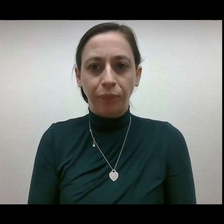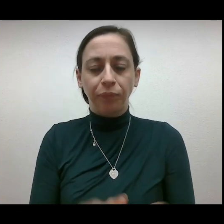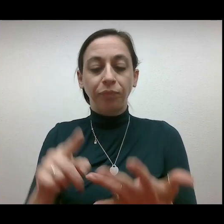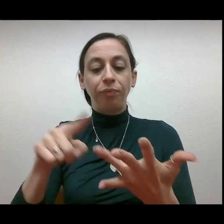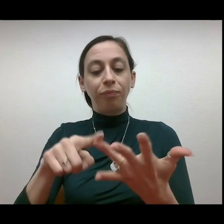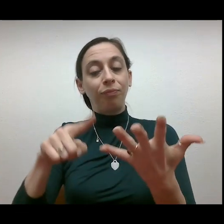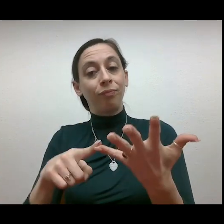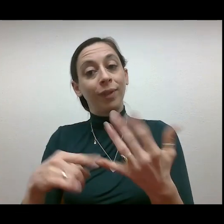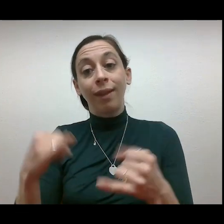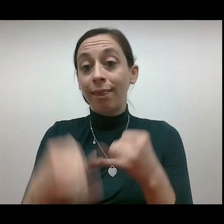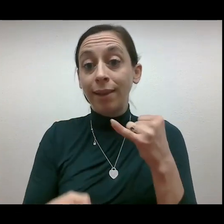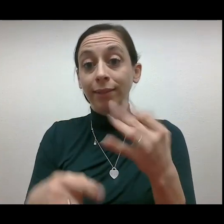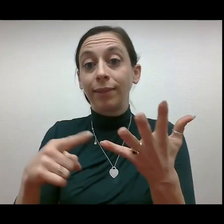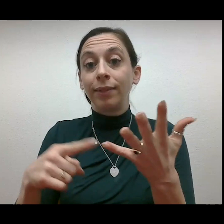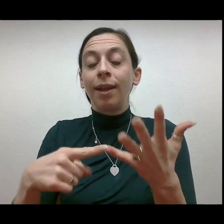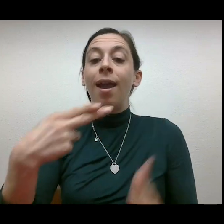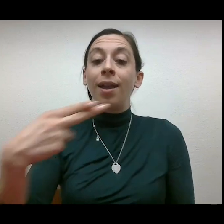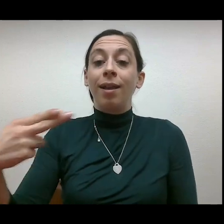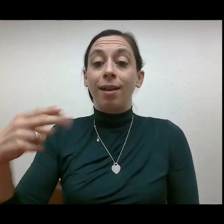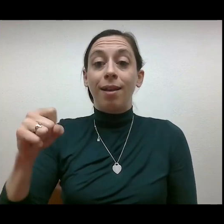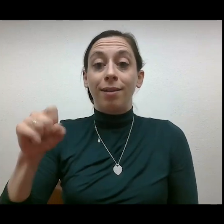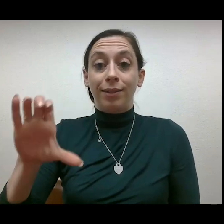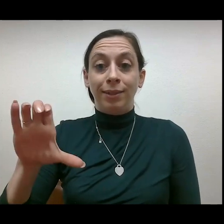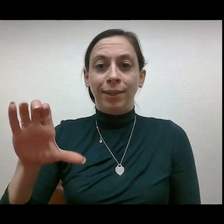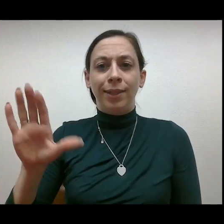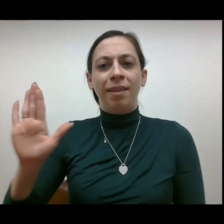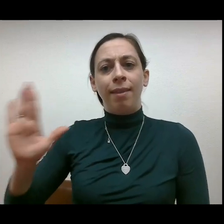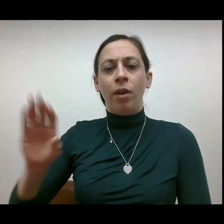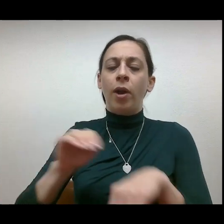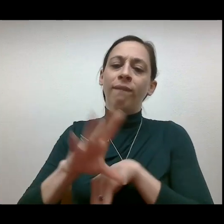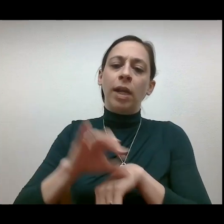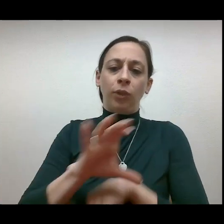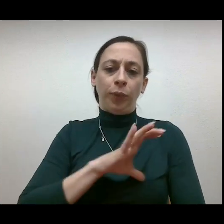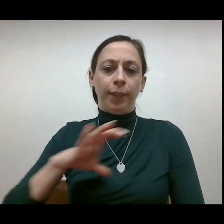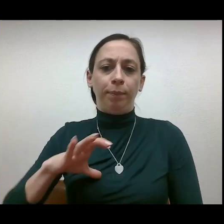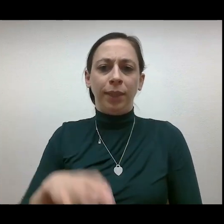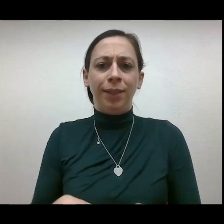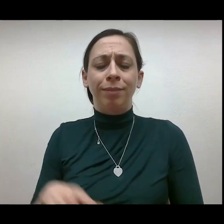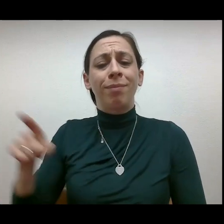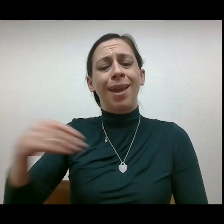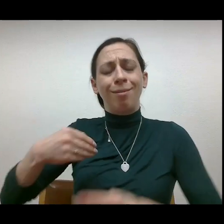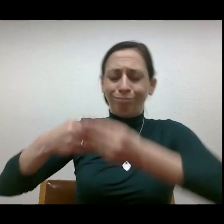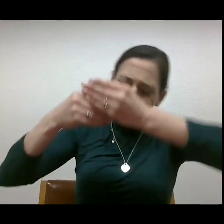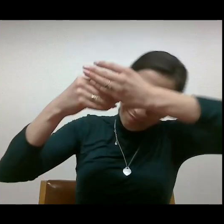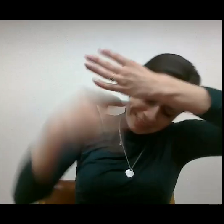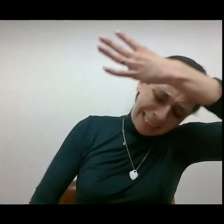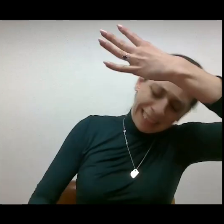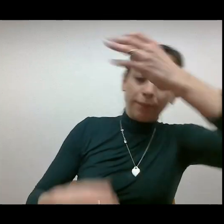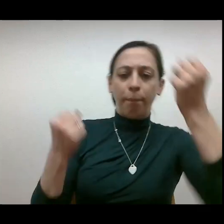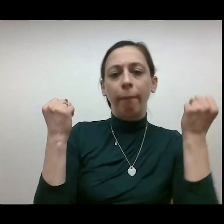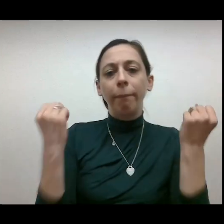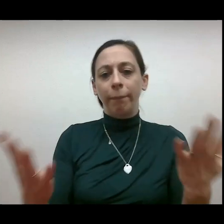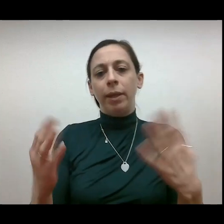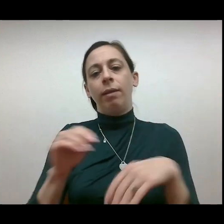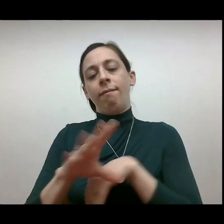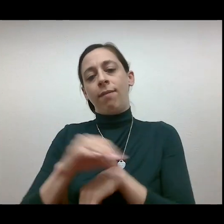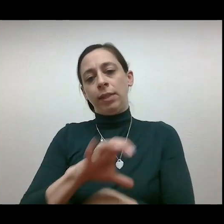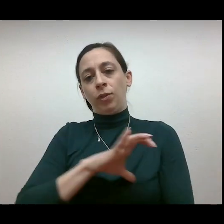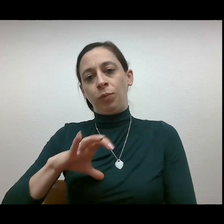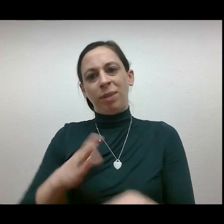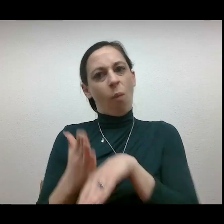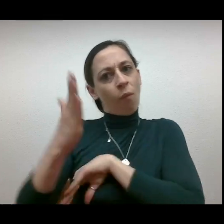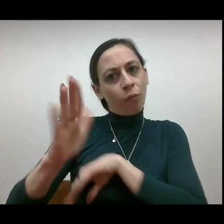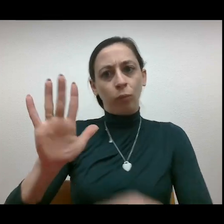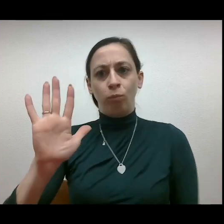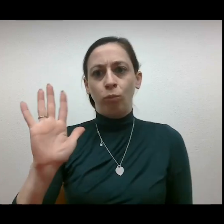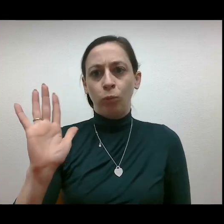IDD. Lastly are the HHSC advisory committees. There are over